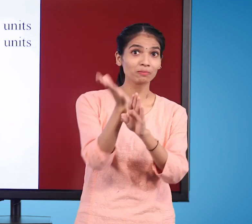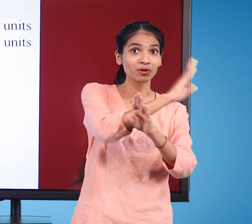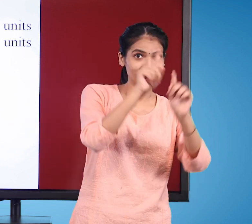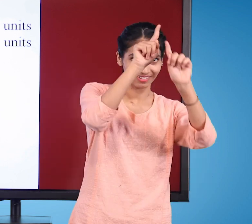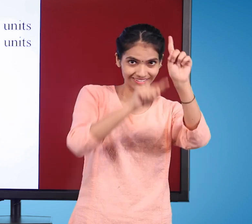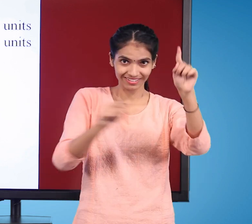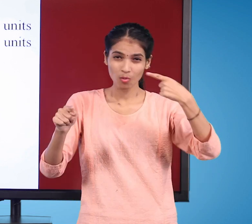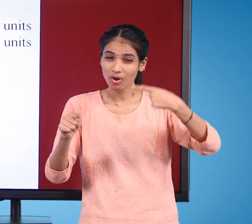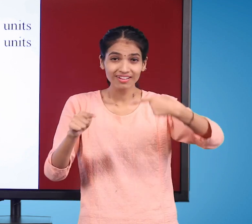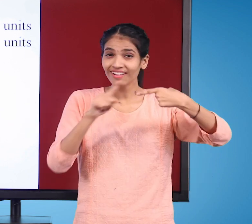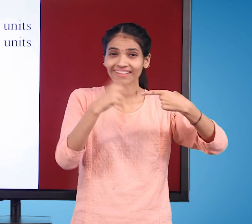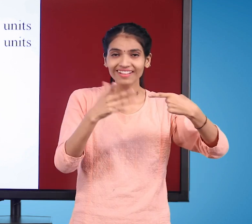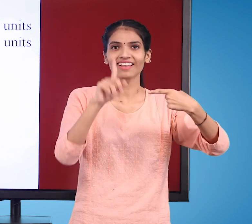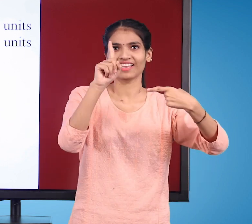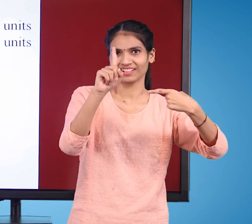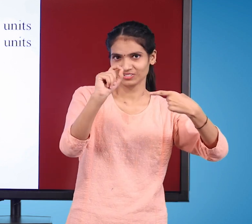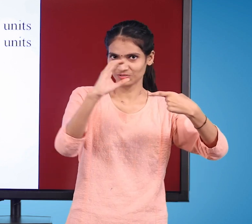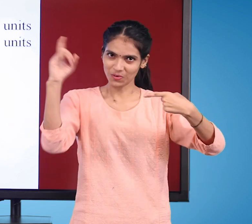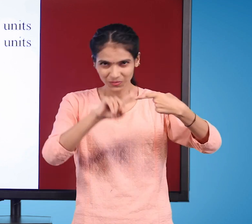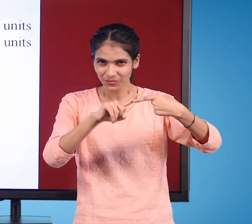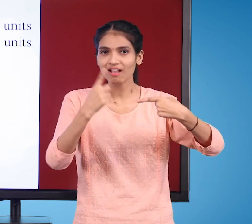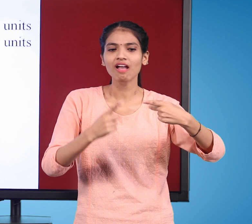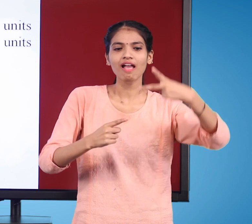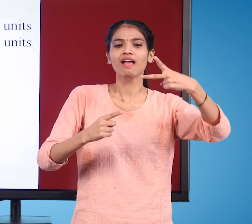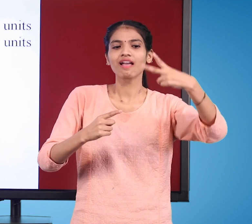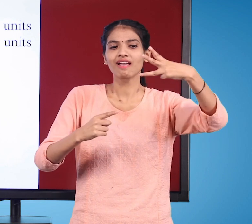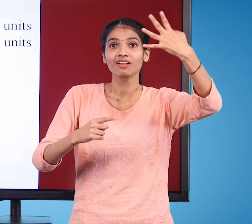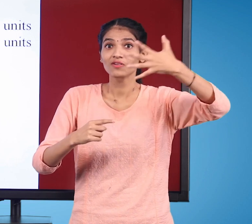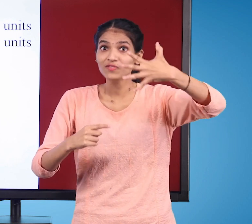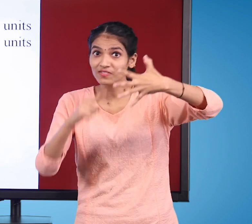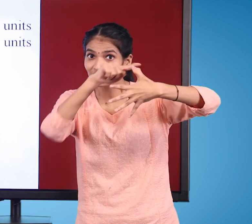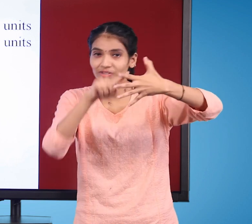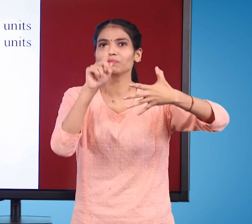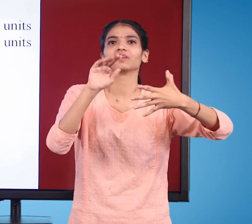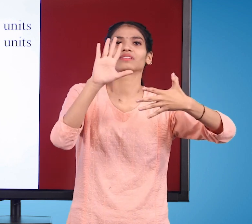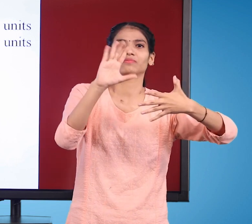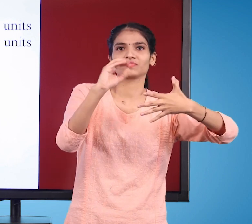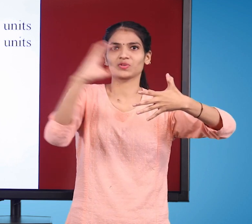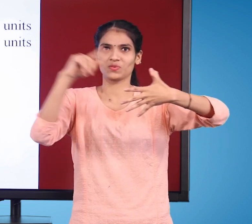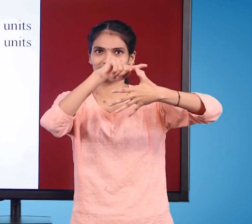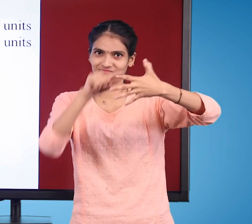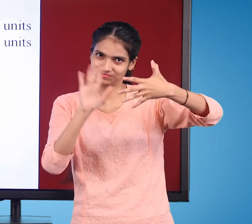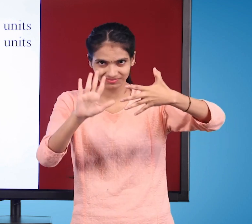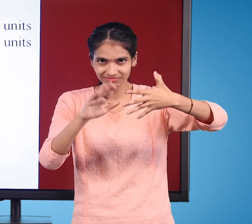So, the bar of length 5 units represents 50 crores and of 8 units represents 80 crores.